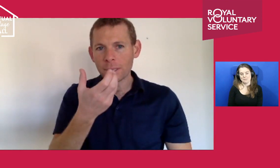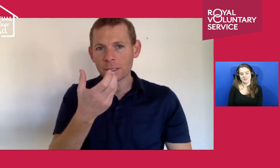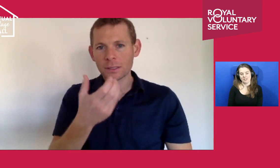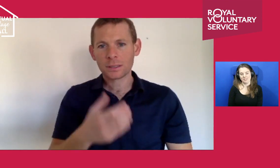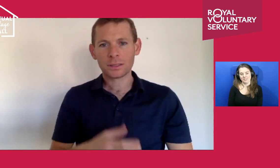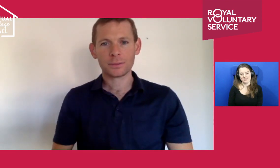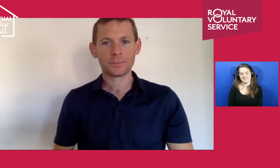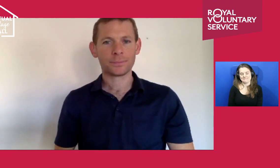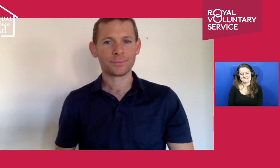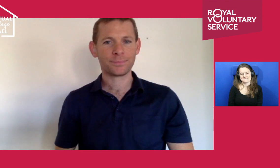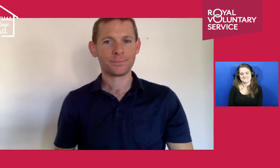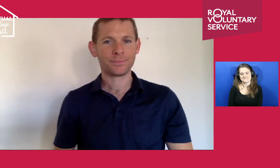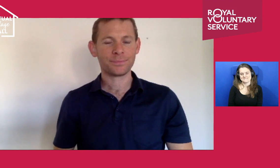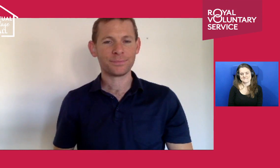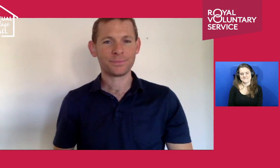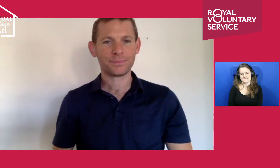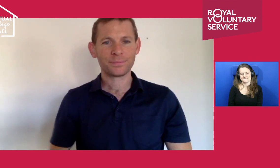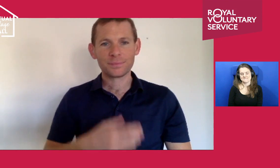Apple.